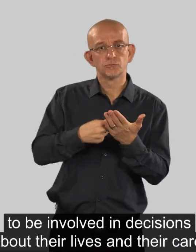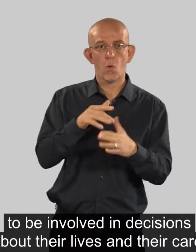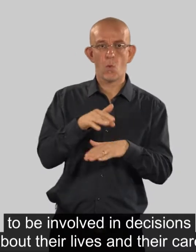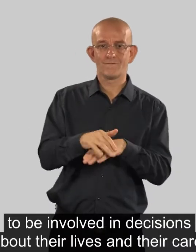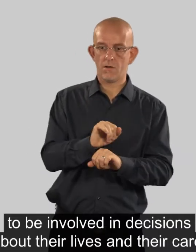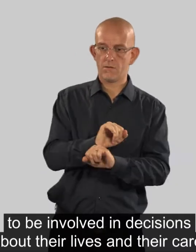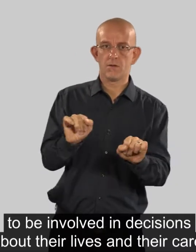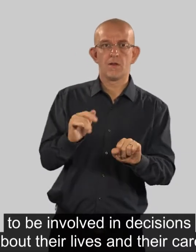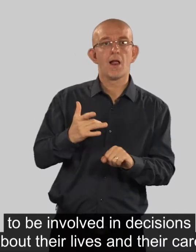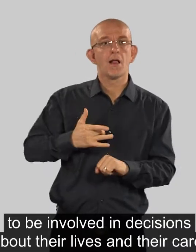care.